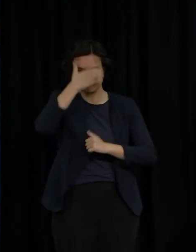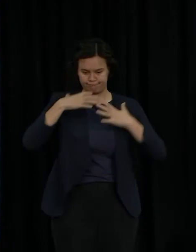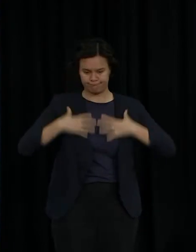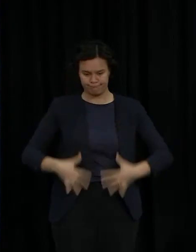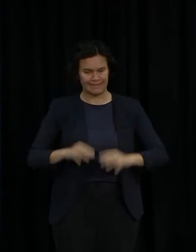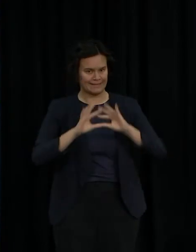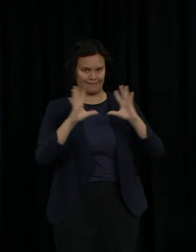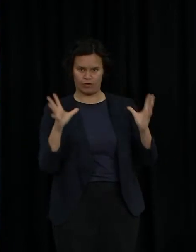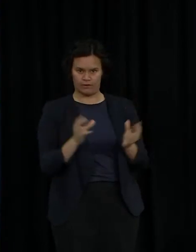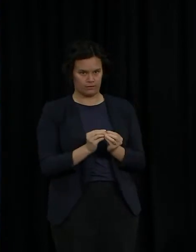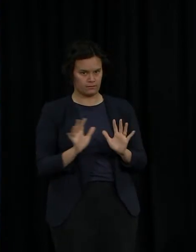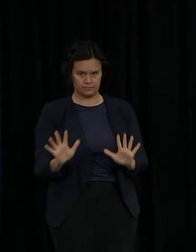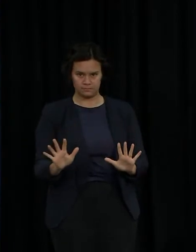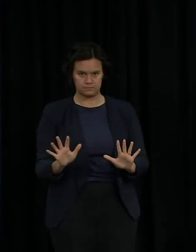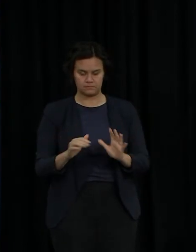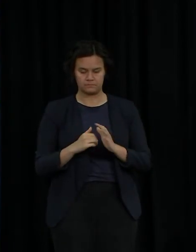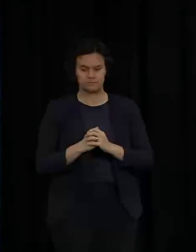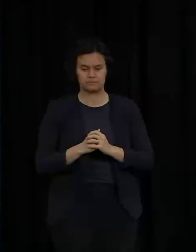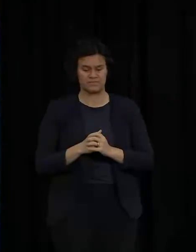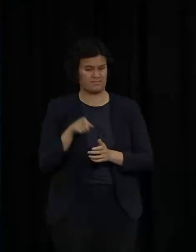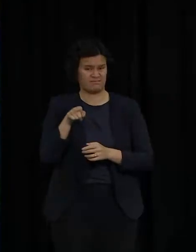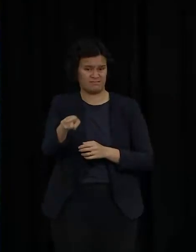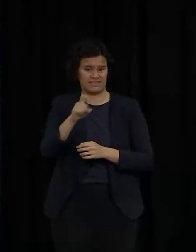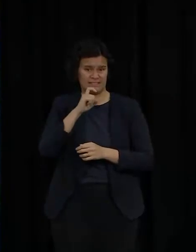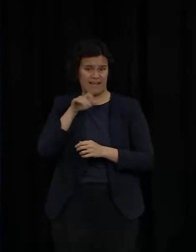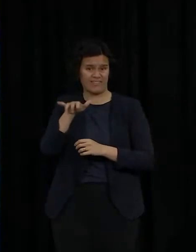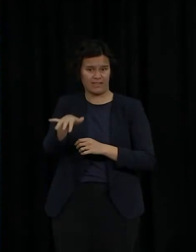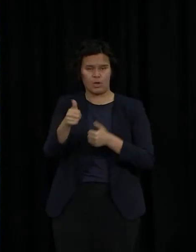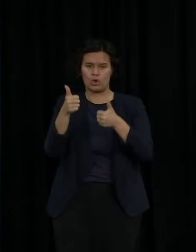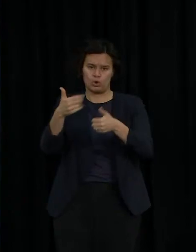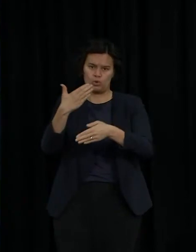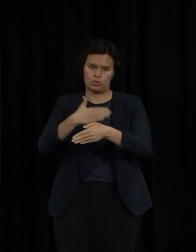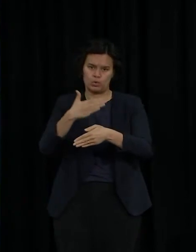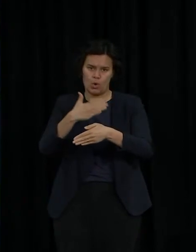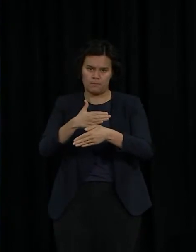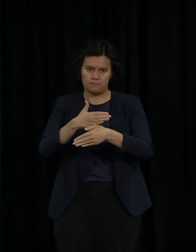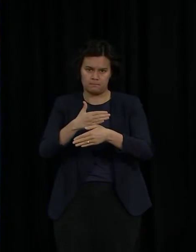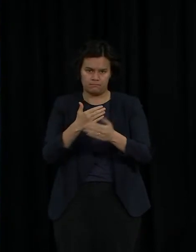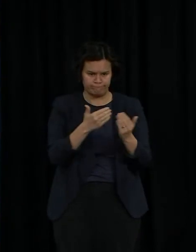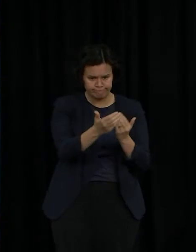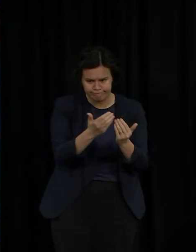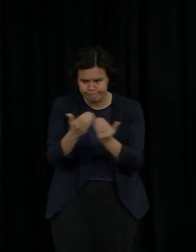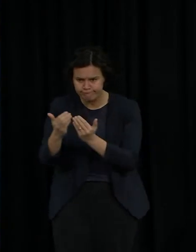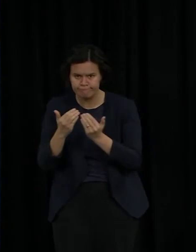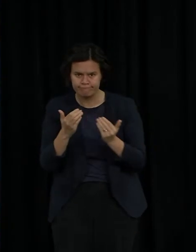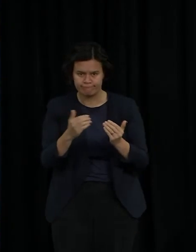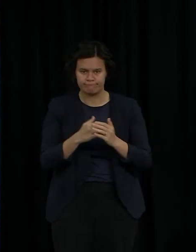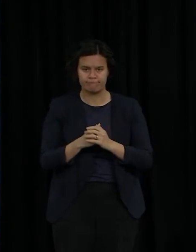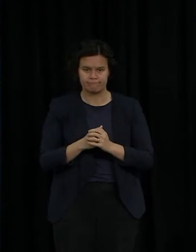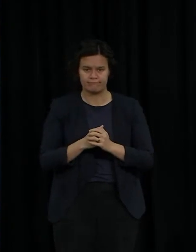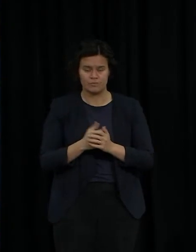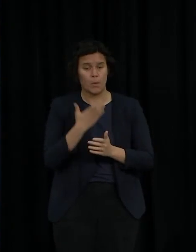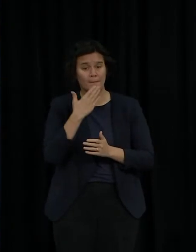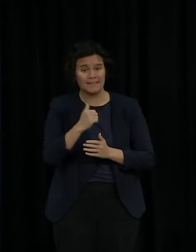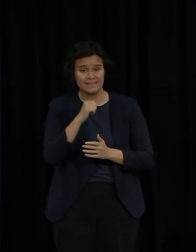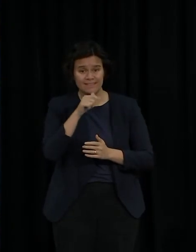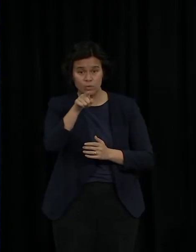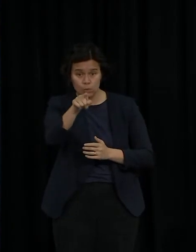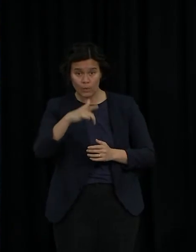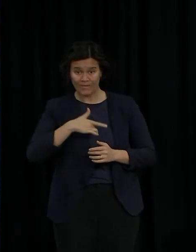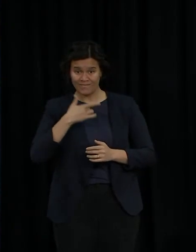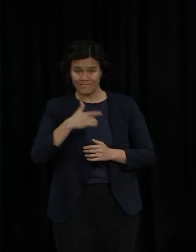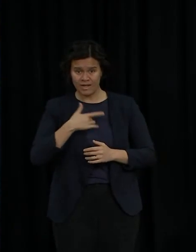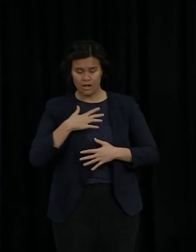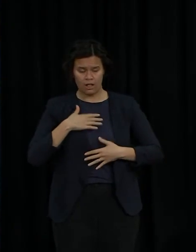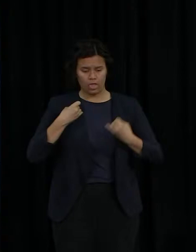at managing this situation. It is important that people get help when they're sick and know that our hospitals are safe,